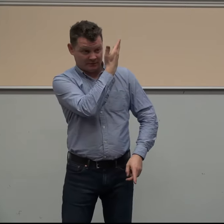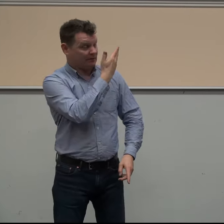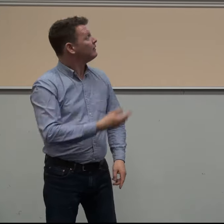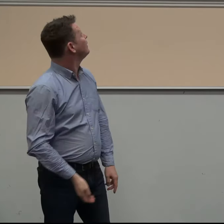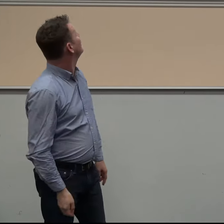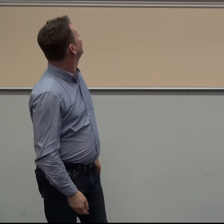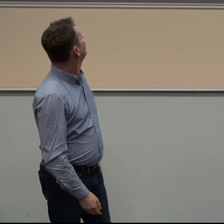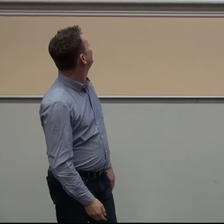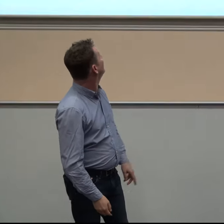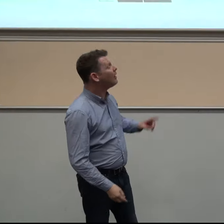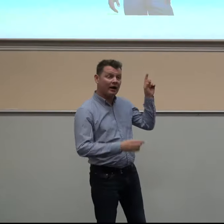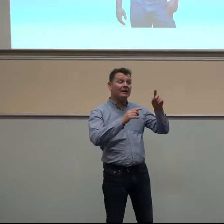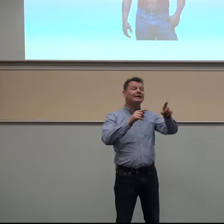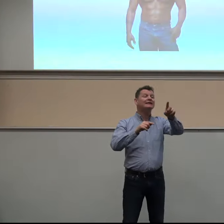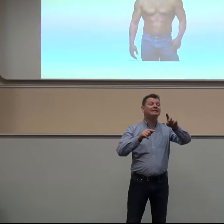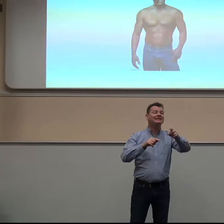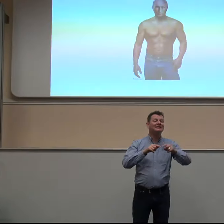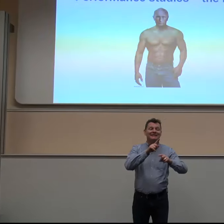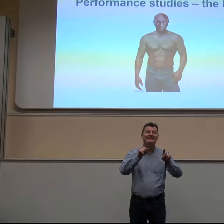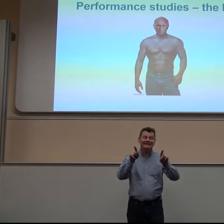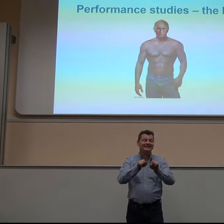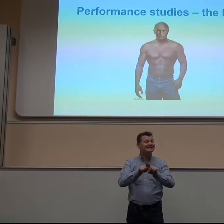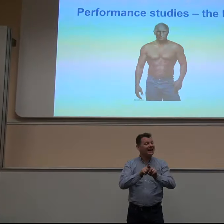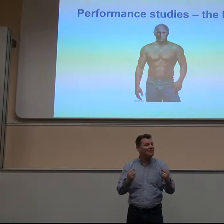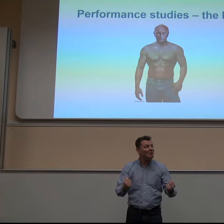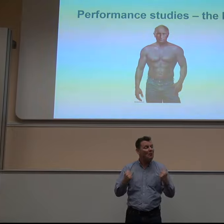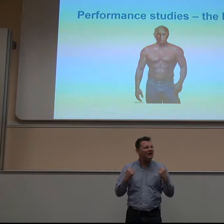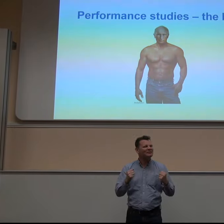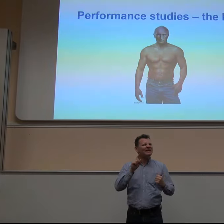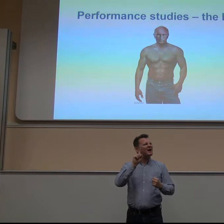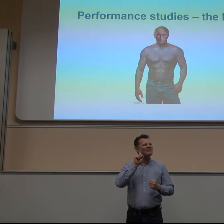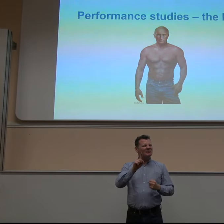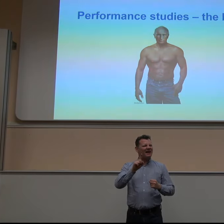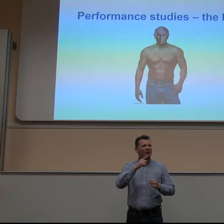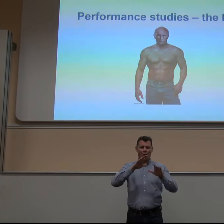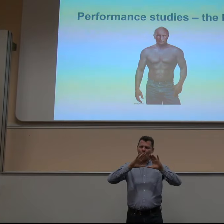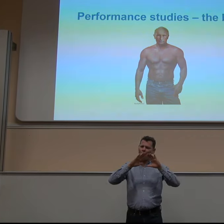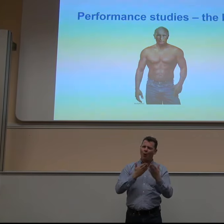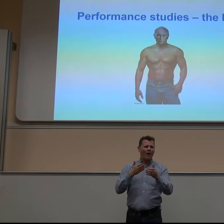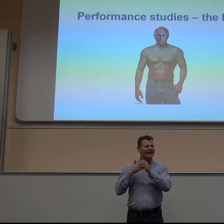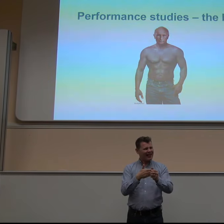slightly different, also a bodybuilder, but it's not really what you want to see in a world leader.